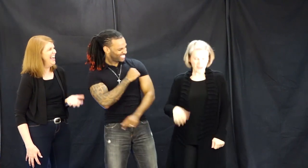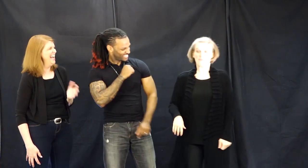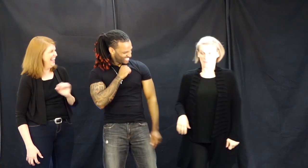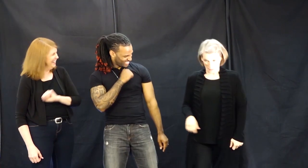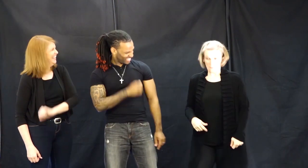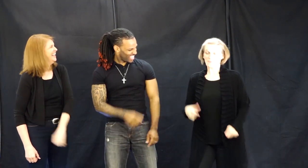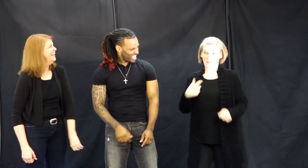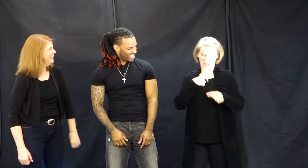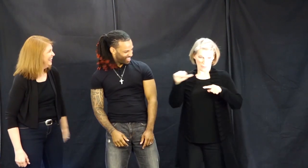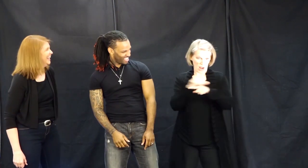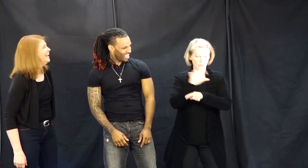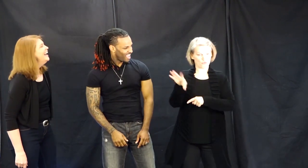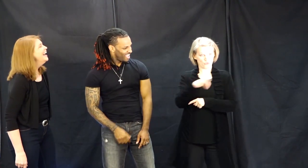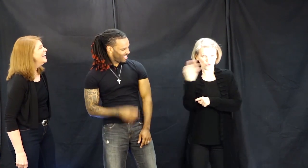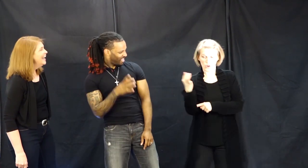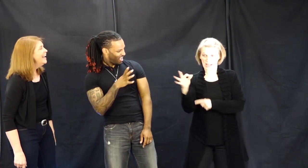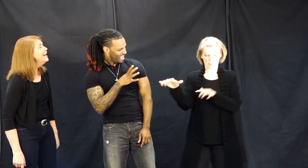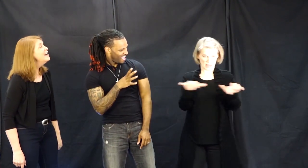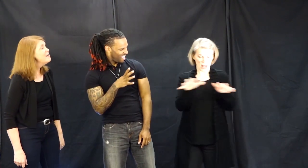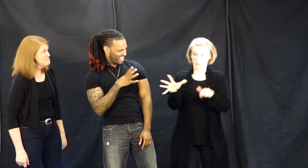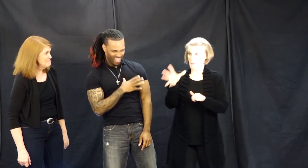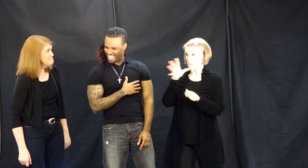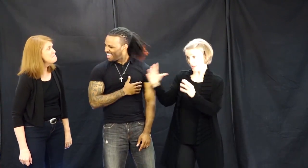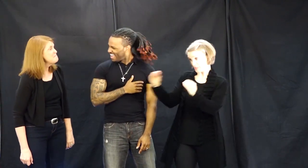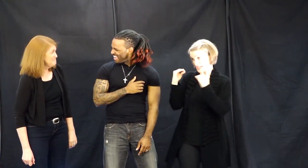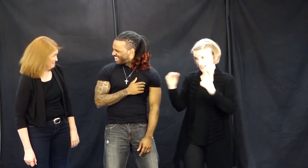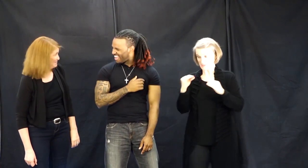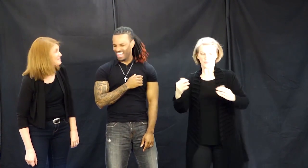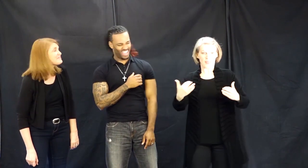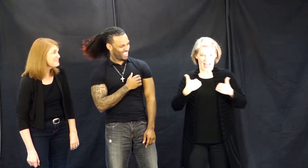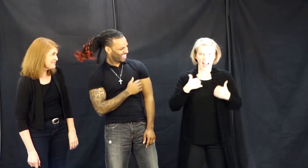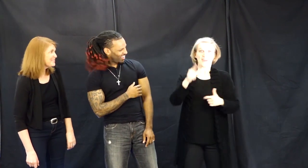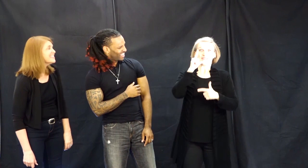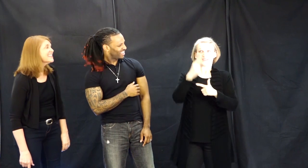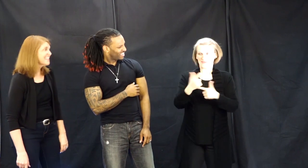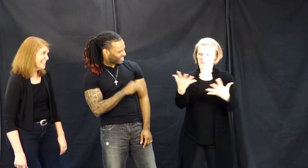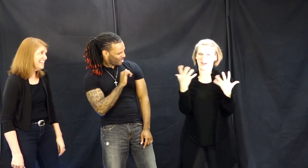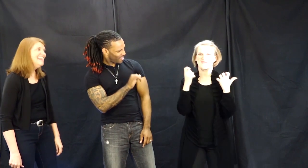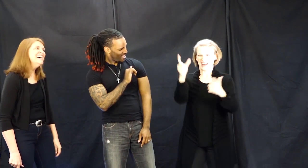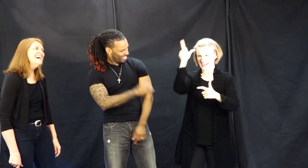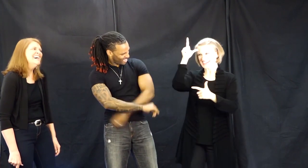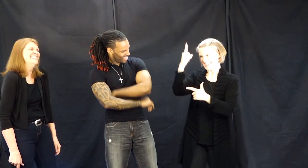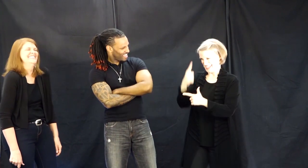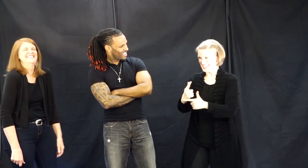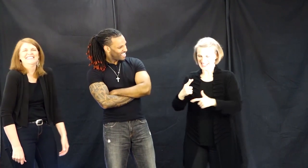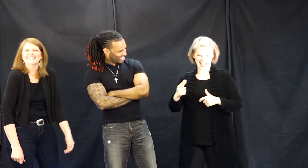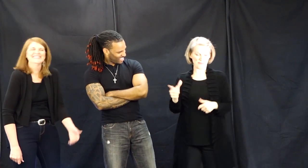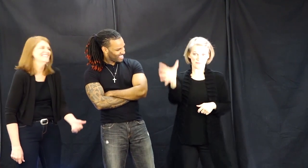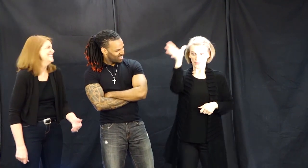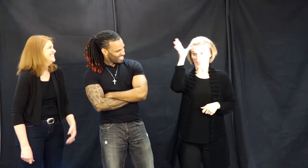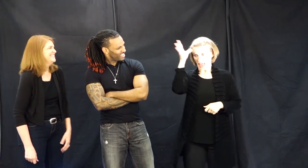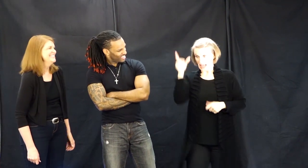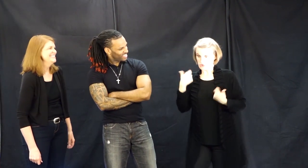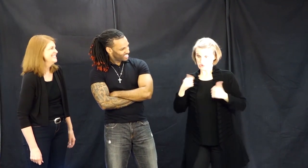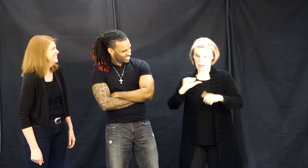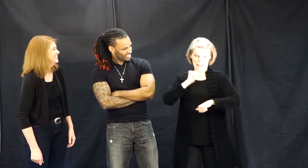practice French and play piano with my mother. I have a sister, but I want a little brother. Okay. My daddy's trying to start America's